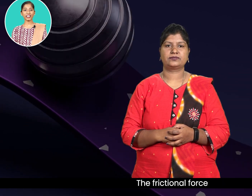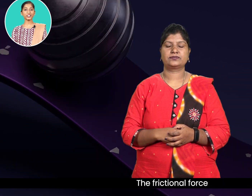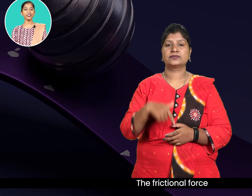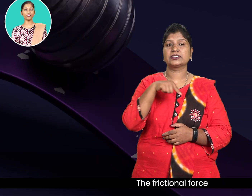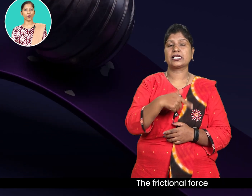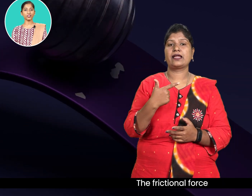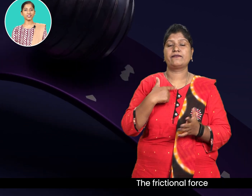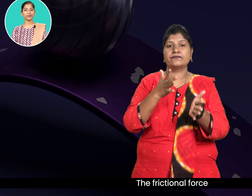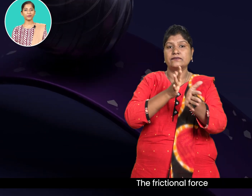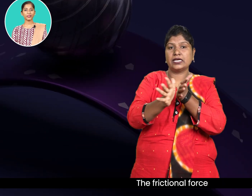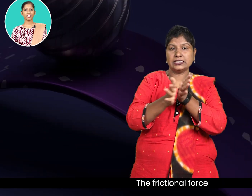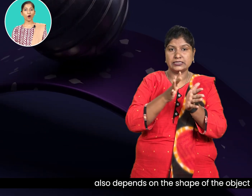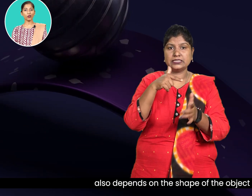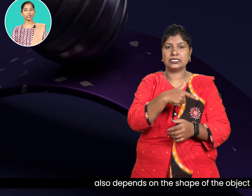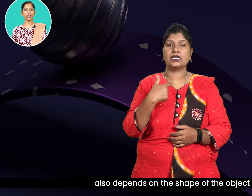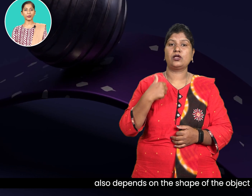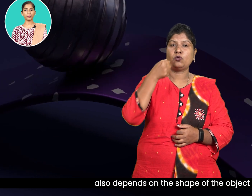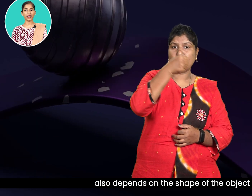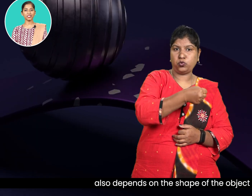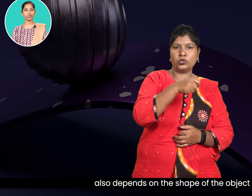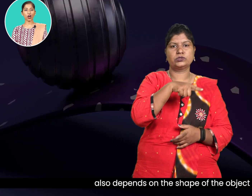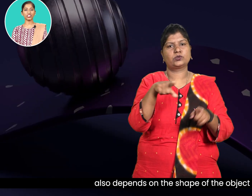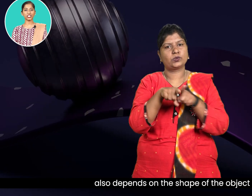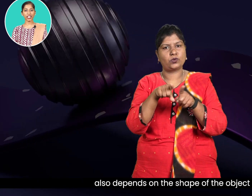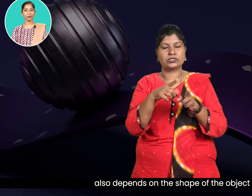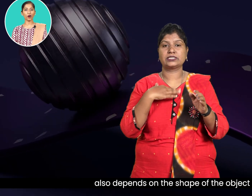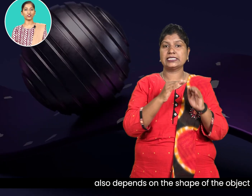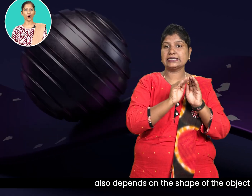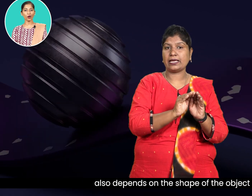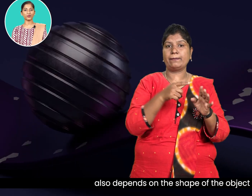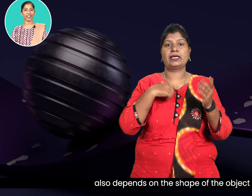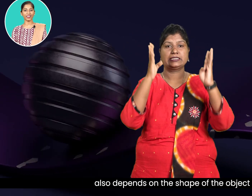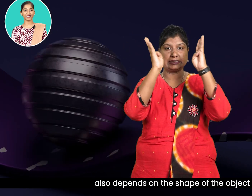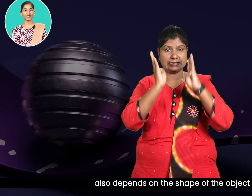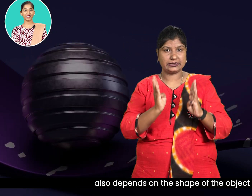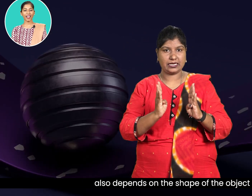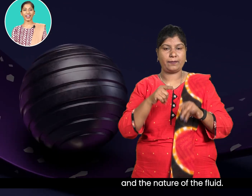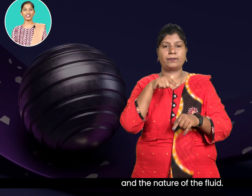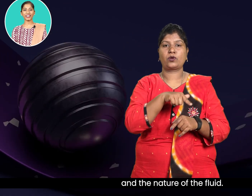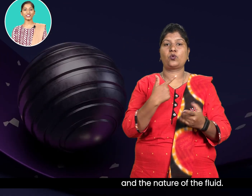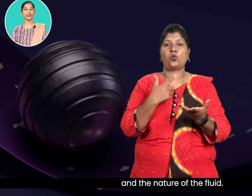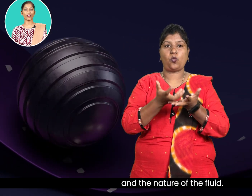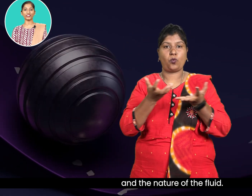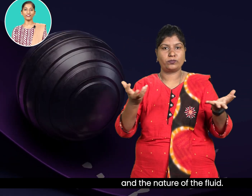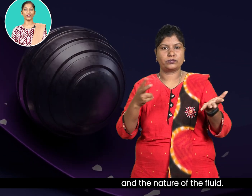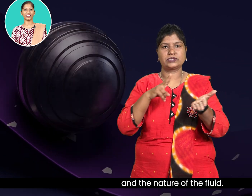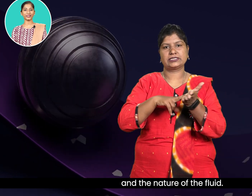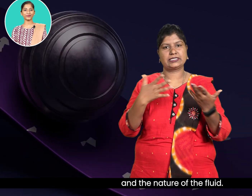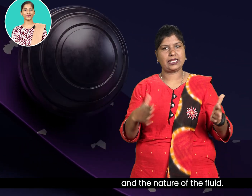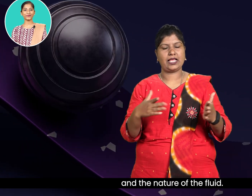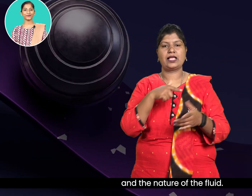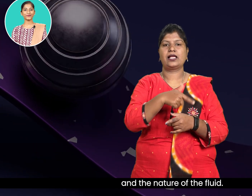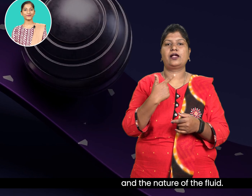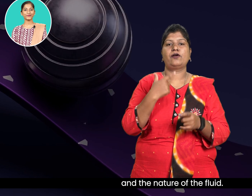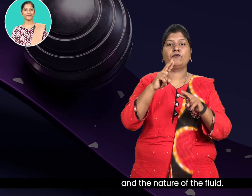The frictional force also depends on the shape of the object and the nature of the fluid.